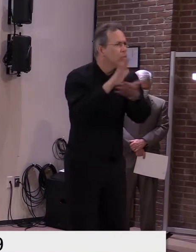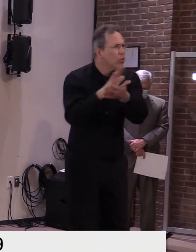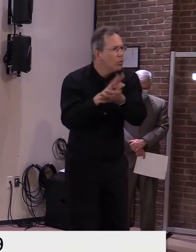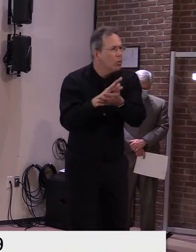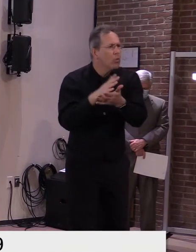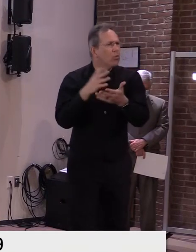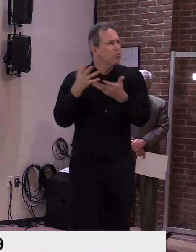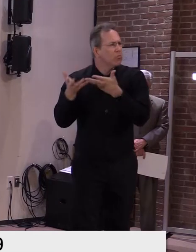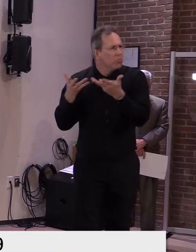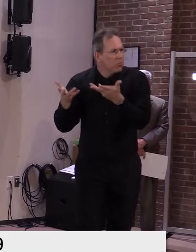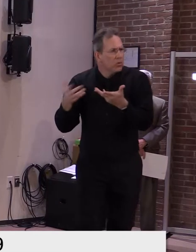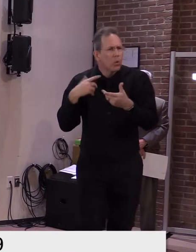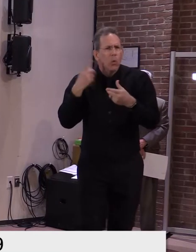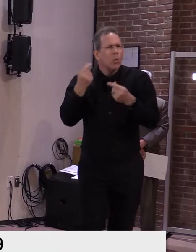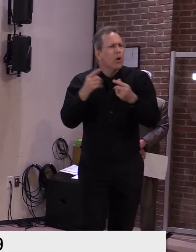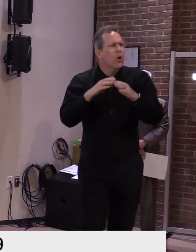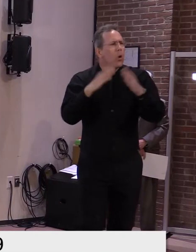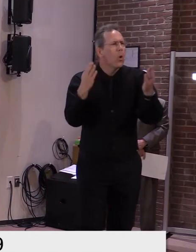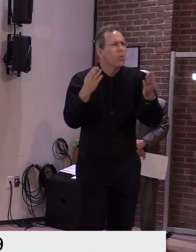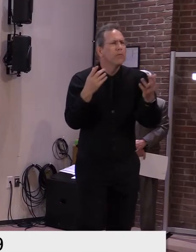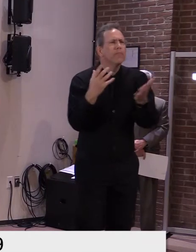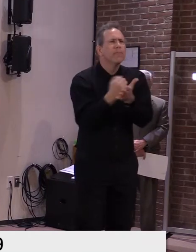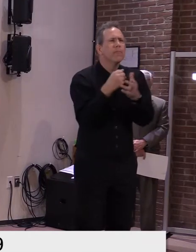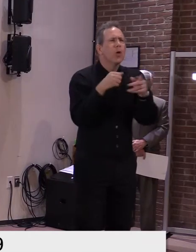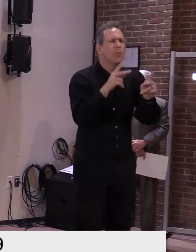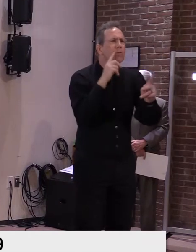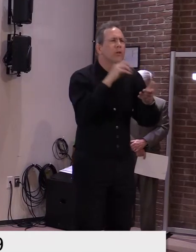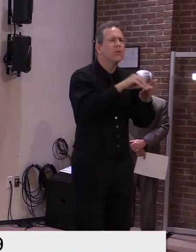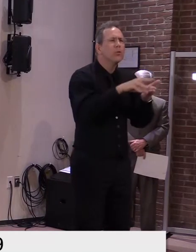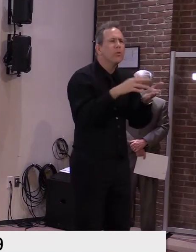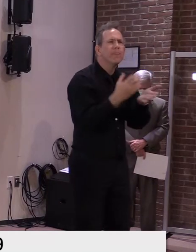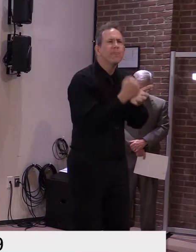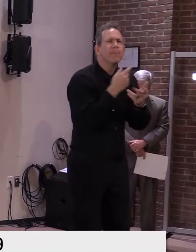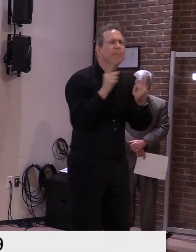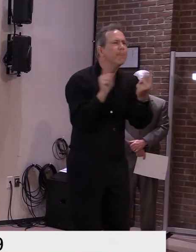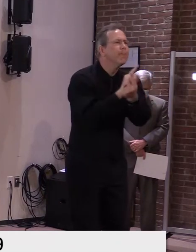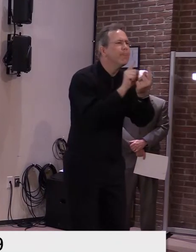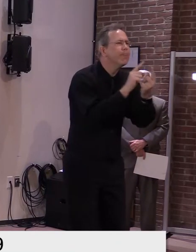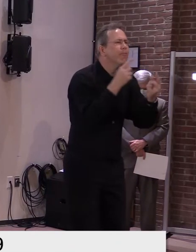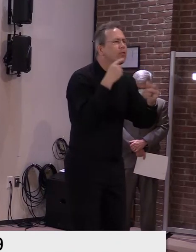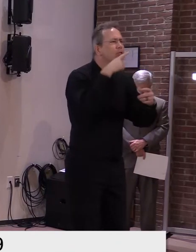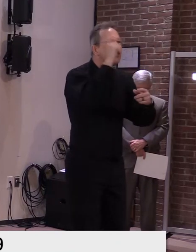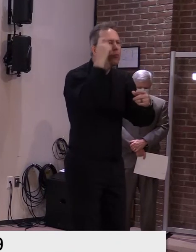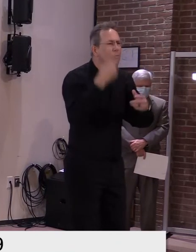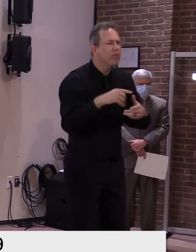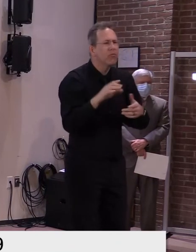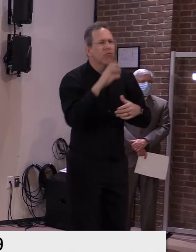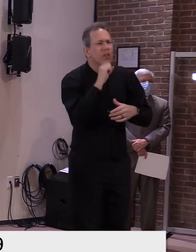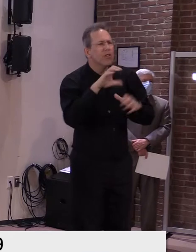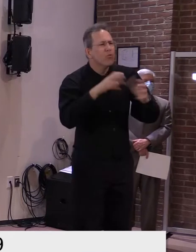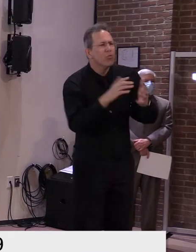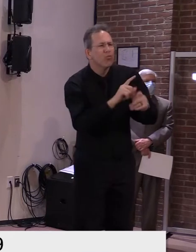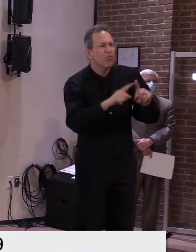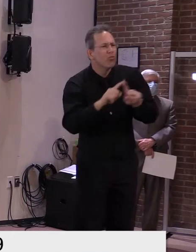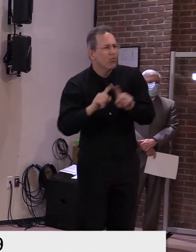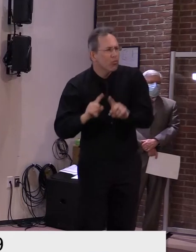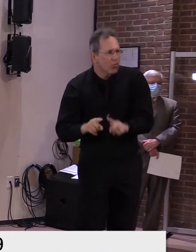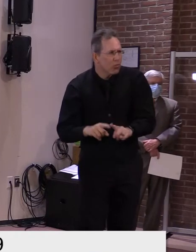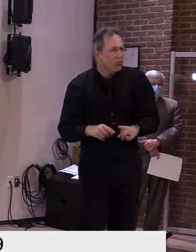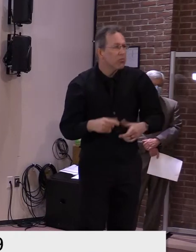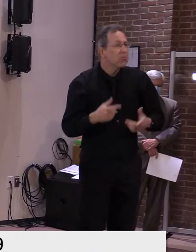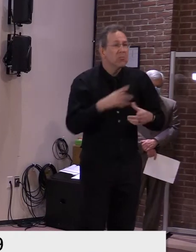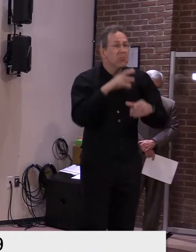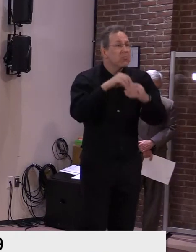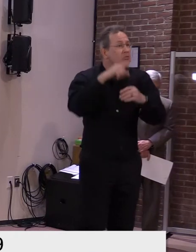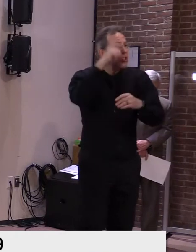up opportunities this summer for our youth of all ages, whether it's a summer program or a